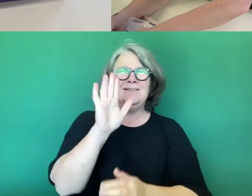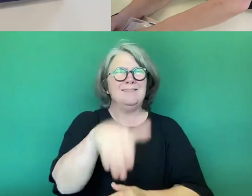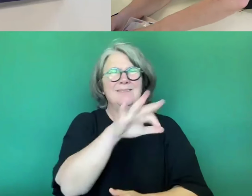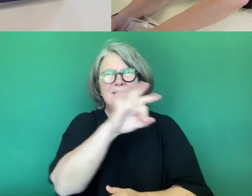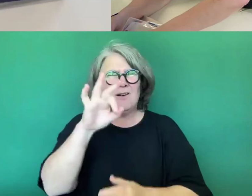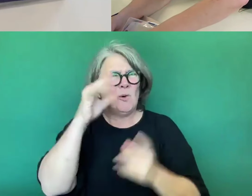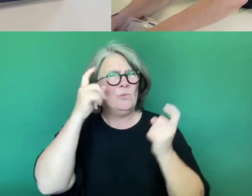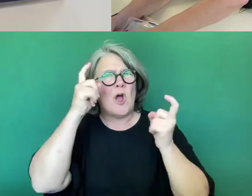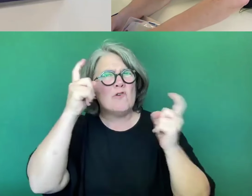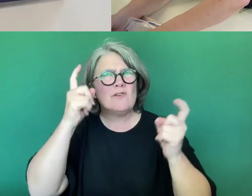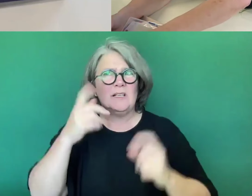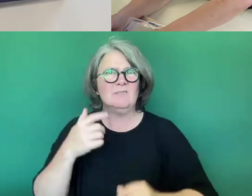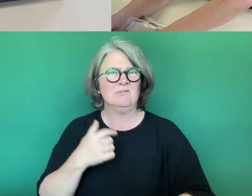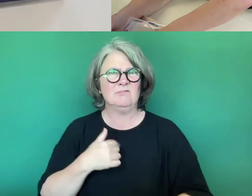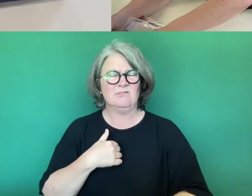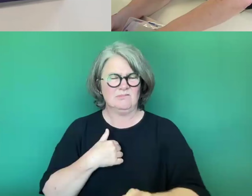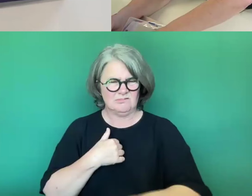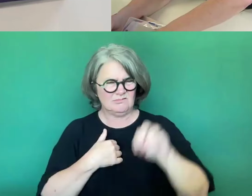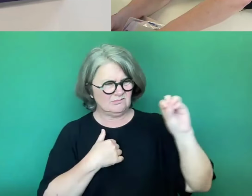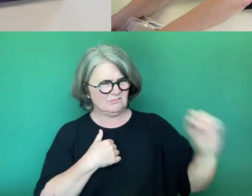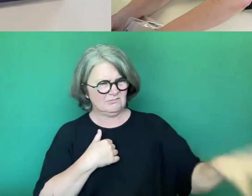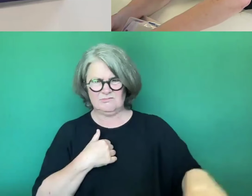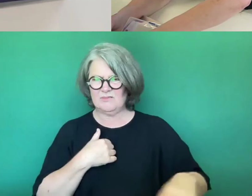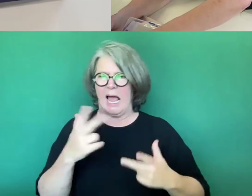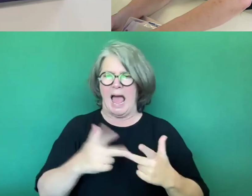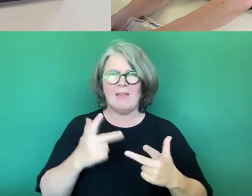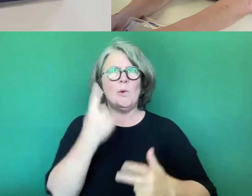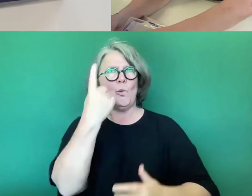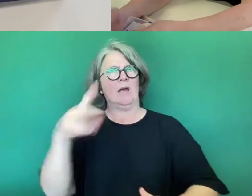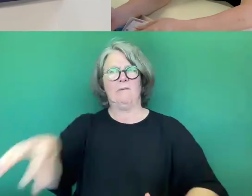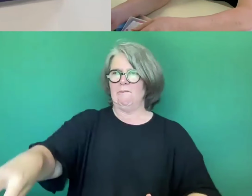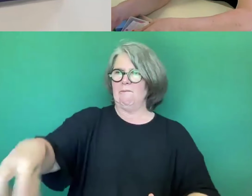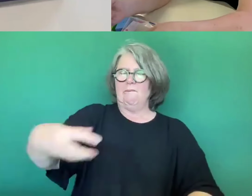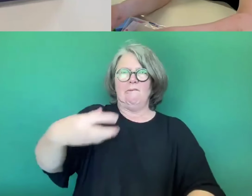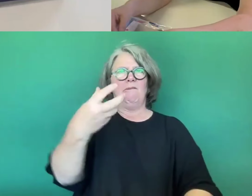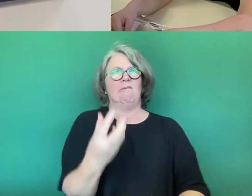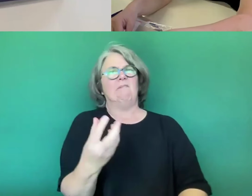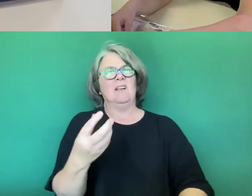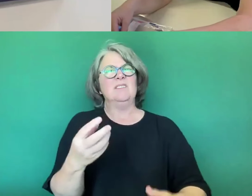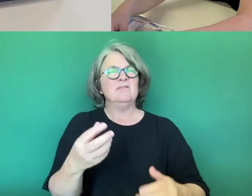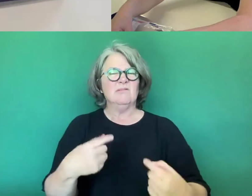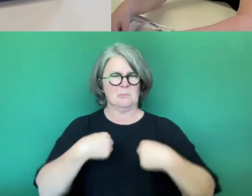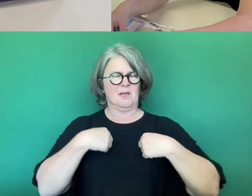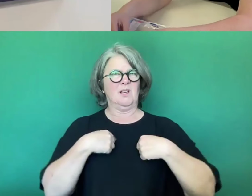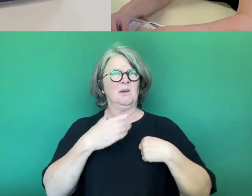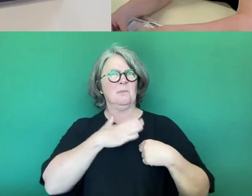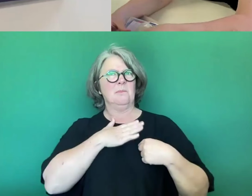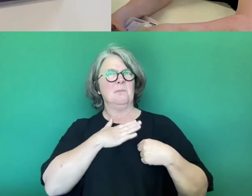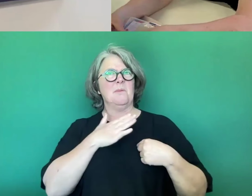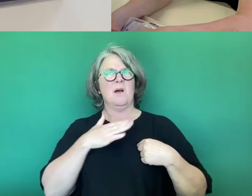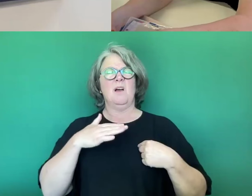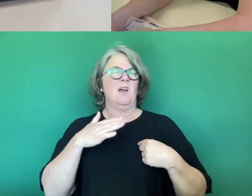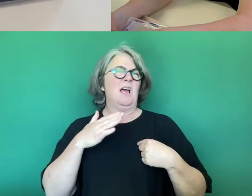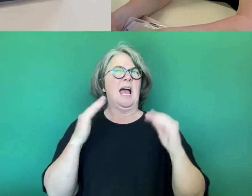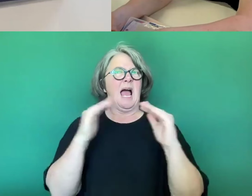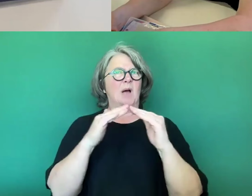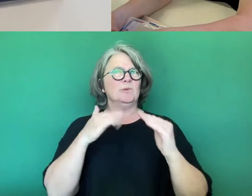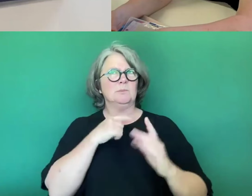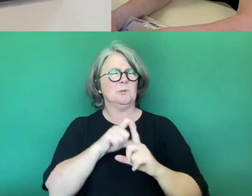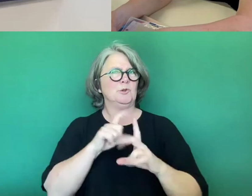would be my advice. At home, I just have boxes of these things, so I just like throw one, grab the next one. The other things we